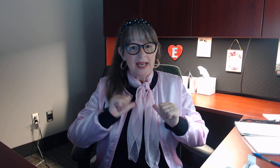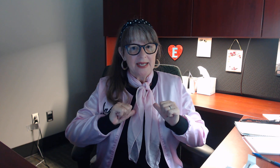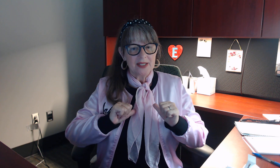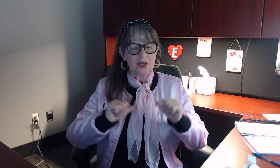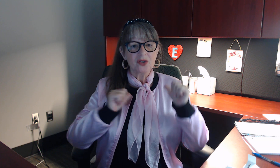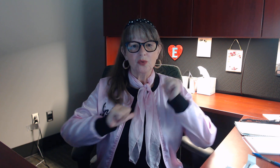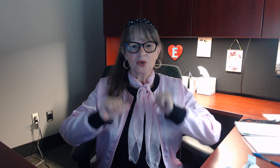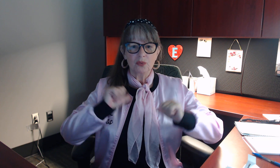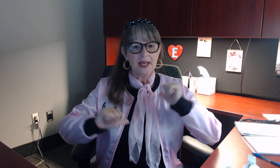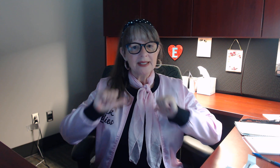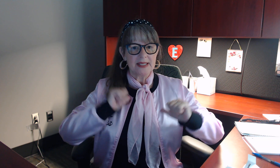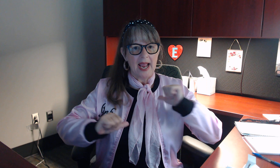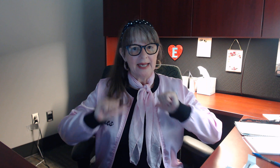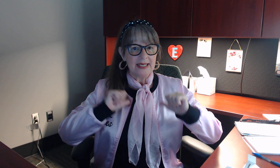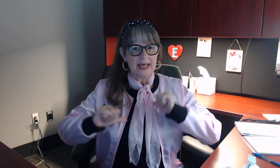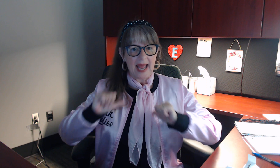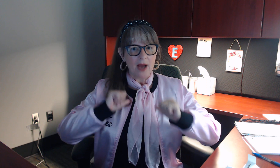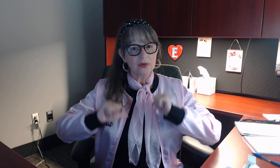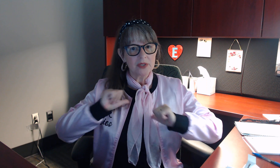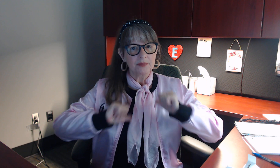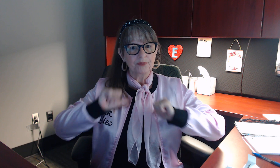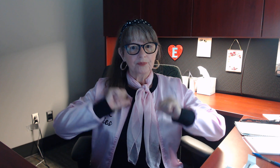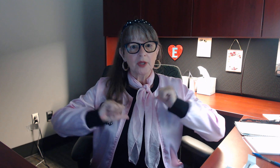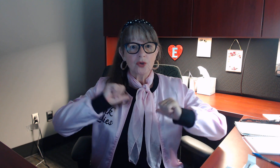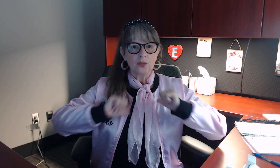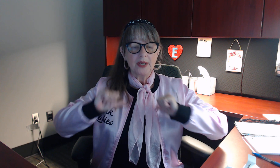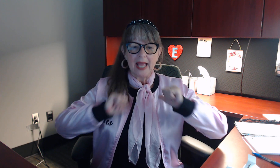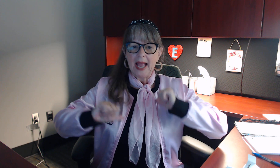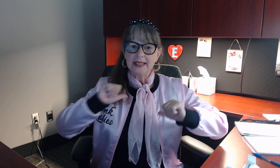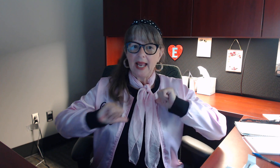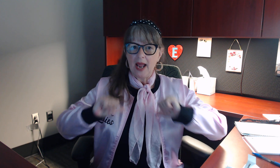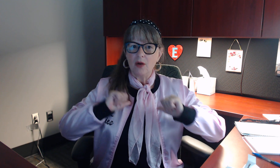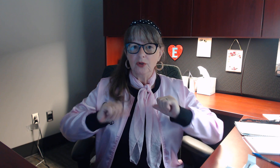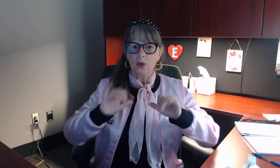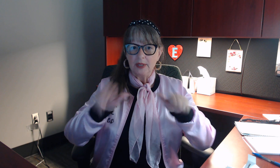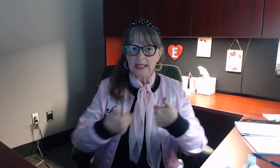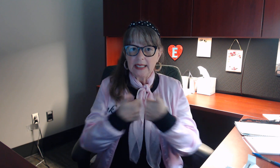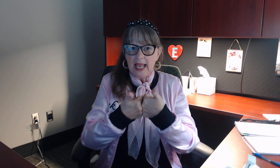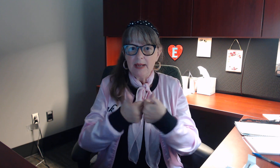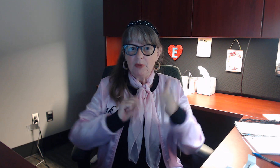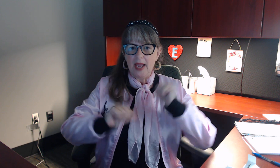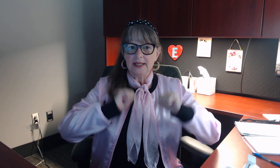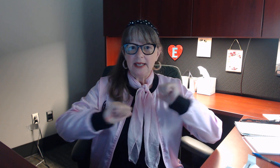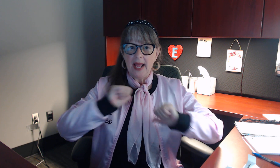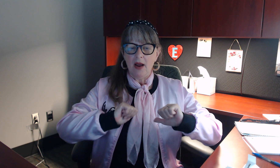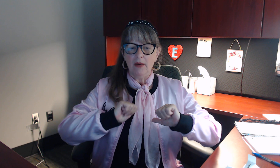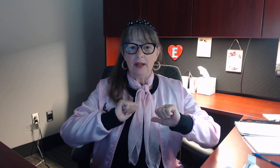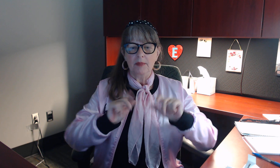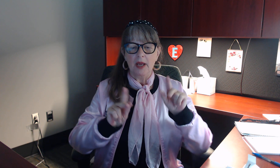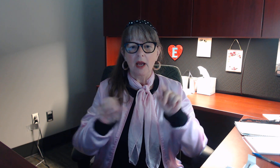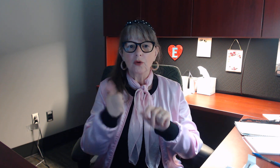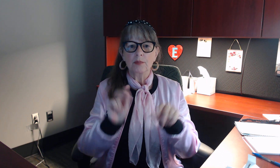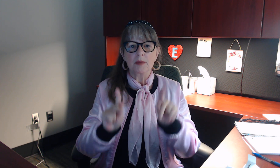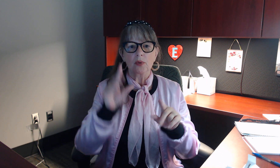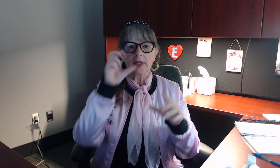charades. So charades is acting it out. Charades act it out. It's a game. You act it out, and other people